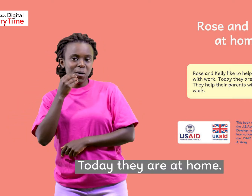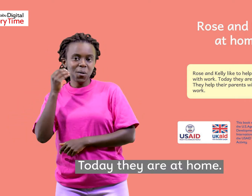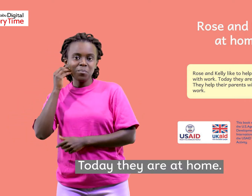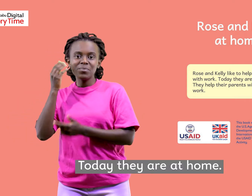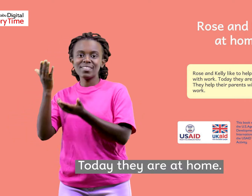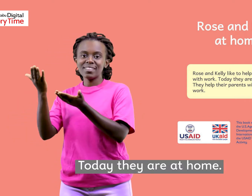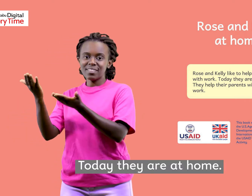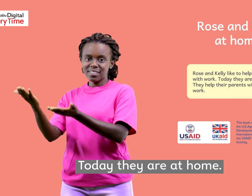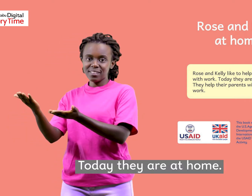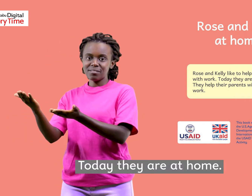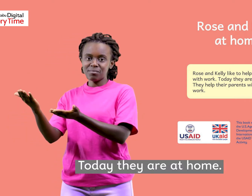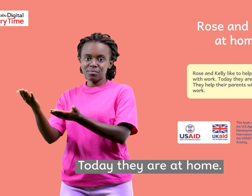Today they are at home.